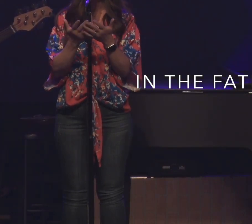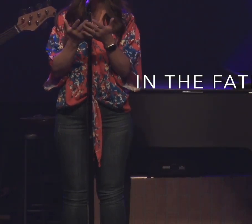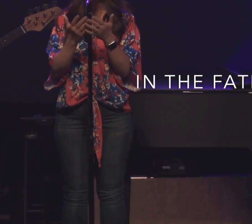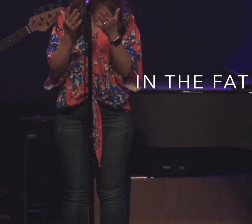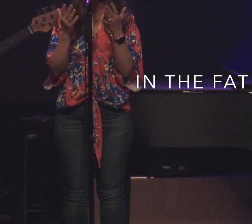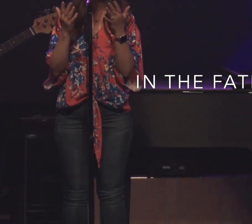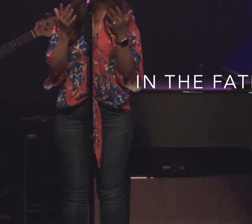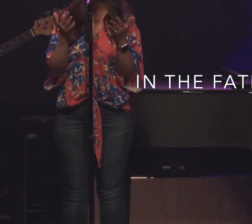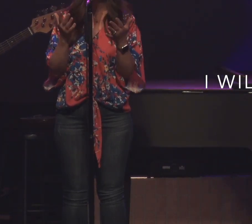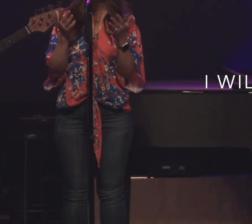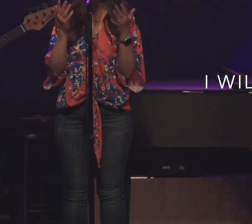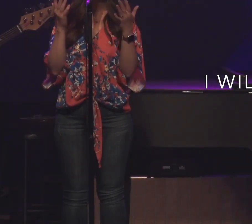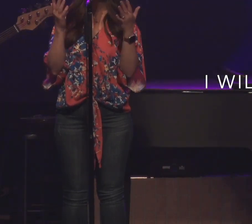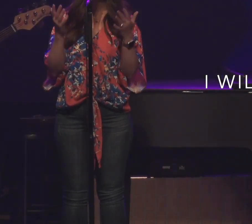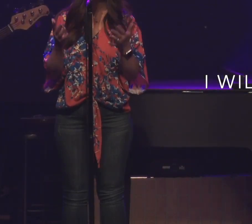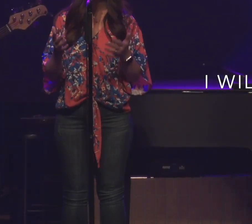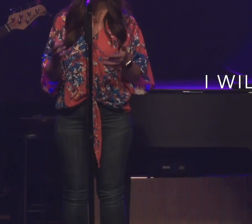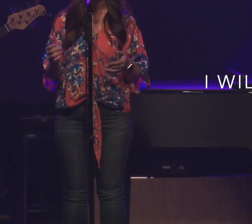hands.